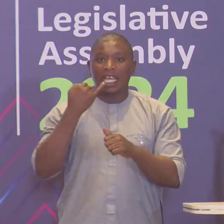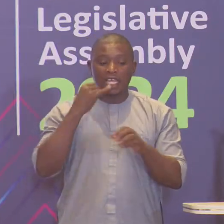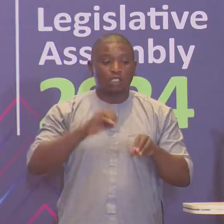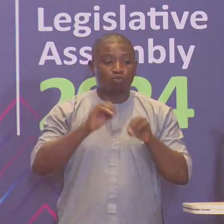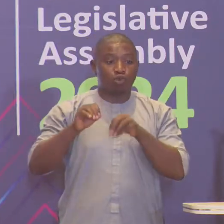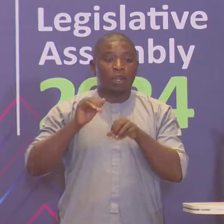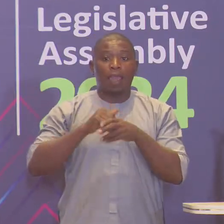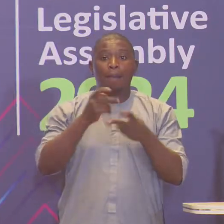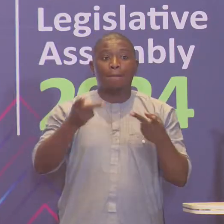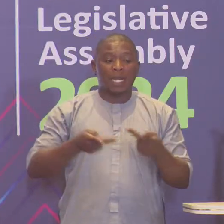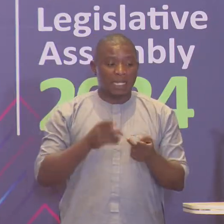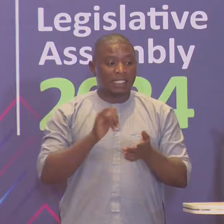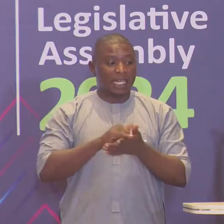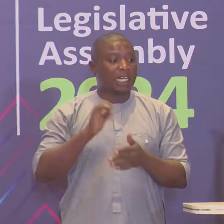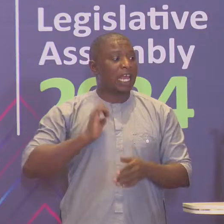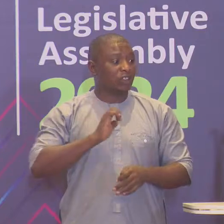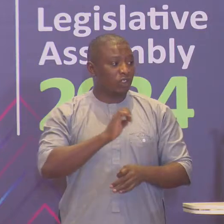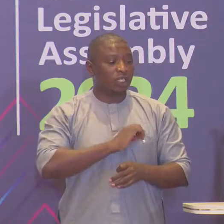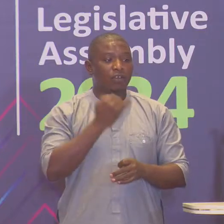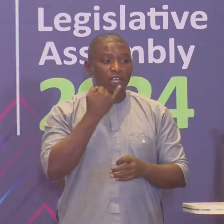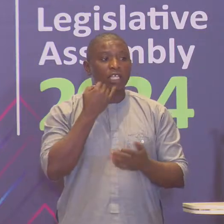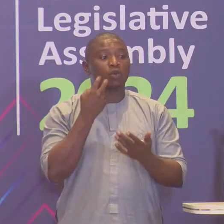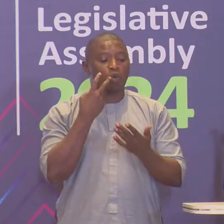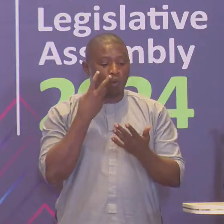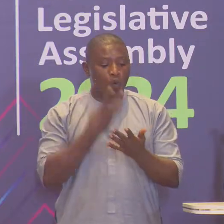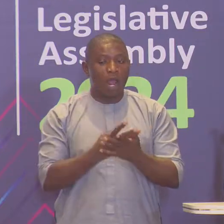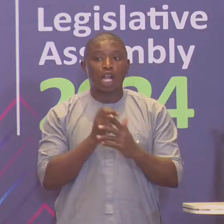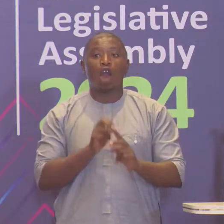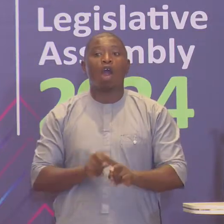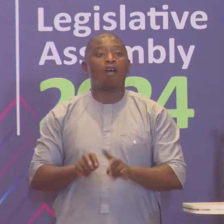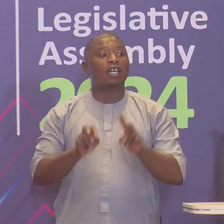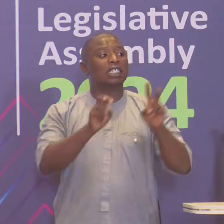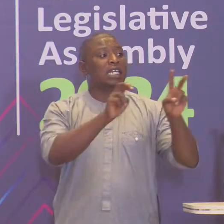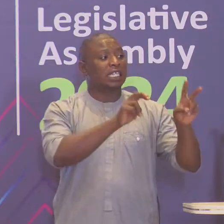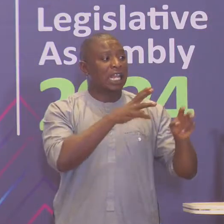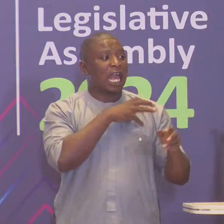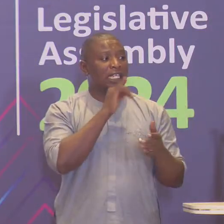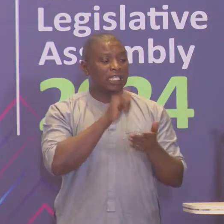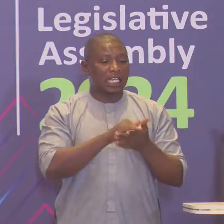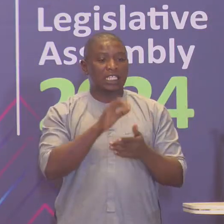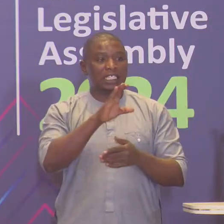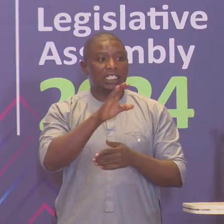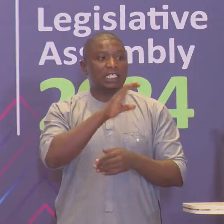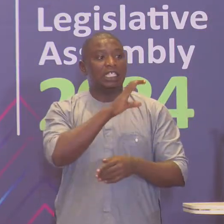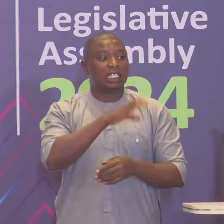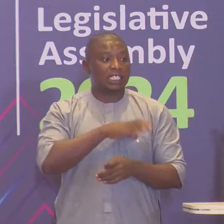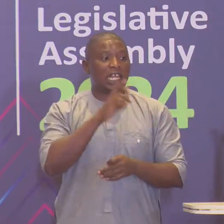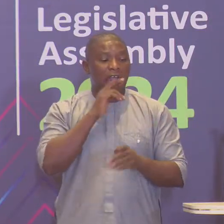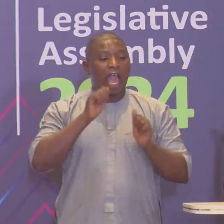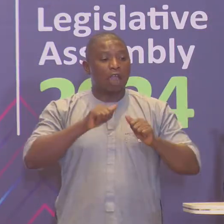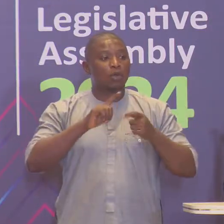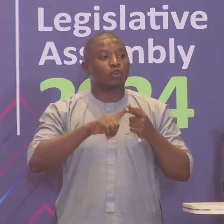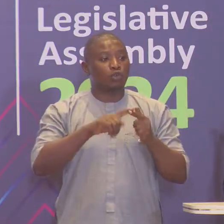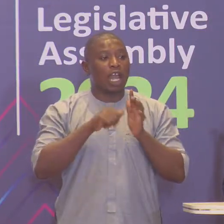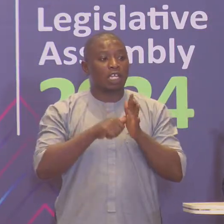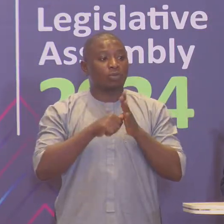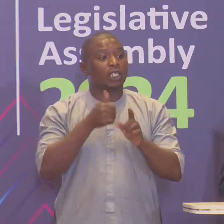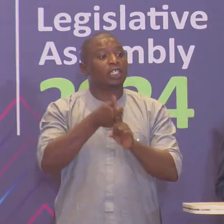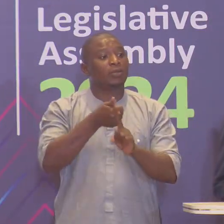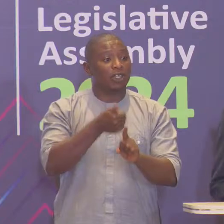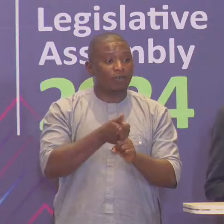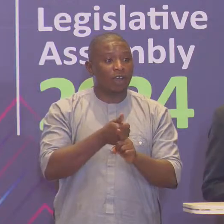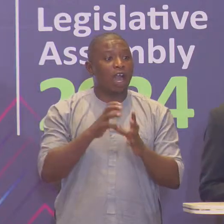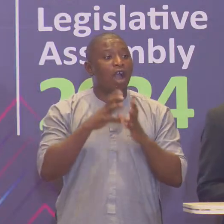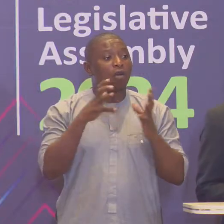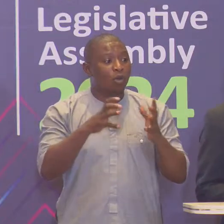place, that the executive is well oversighted, and that citizens are able to express themselves. How much the National Assembly